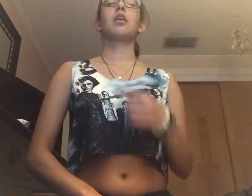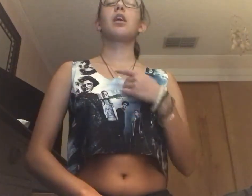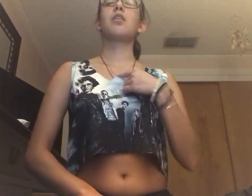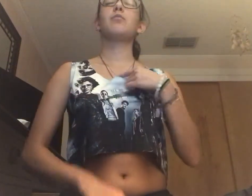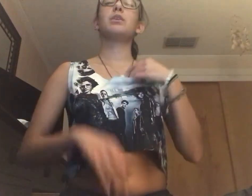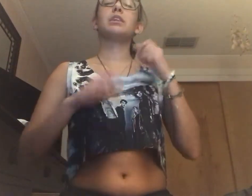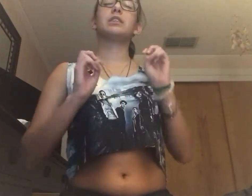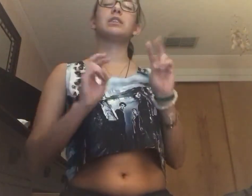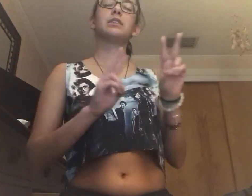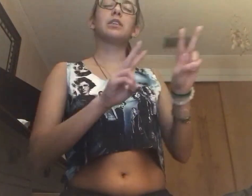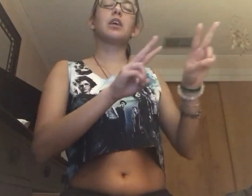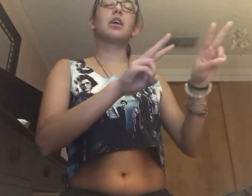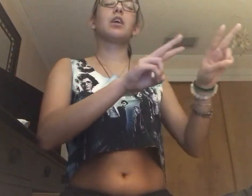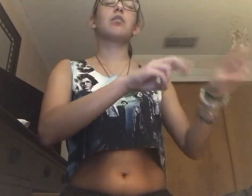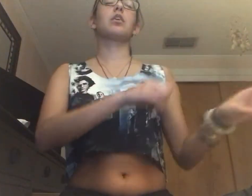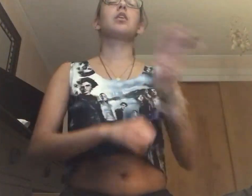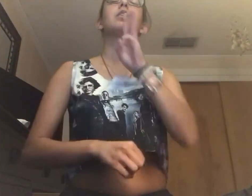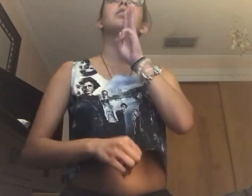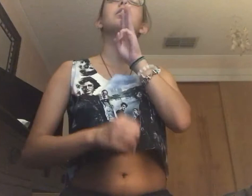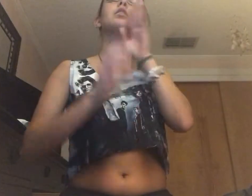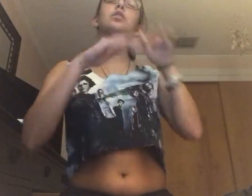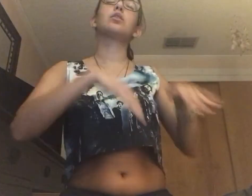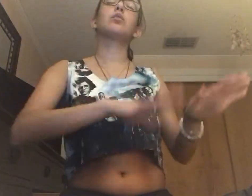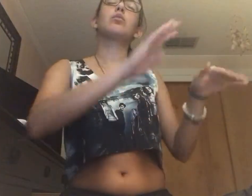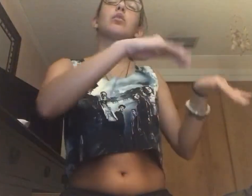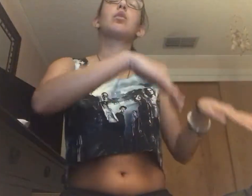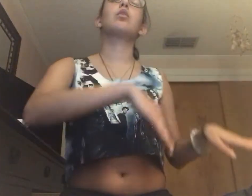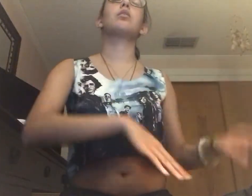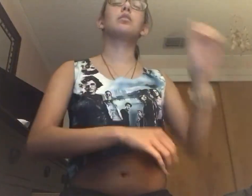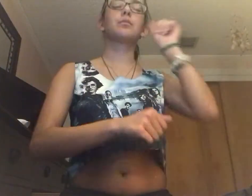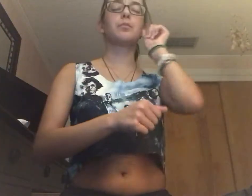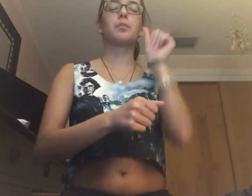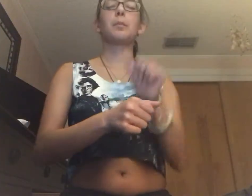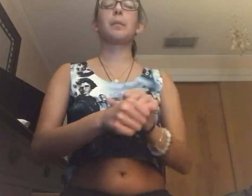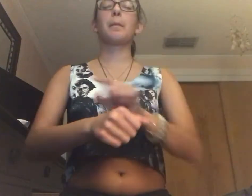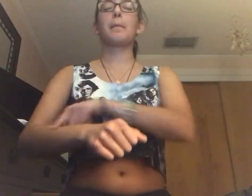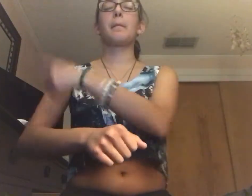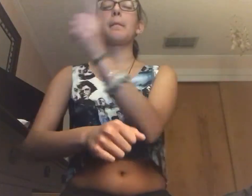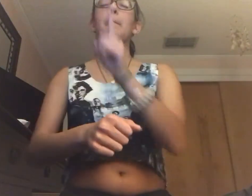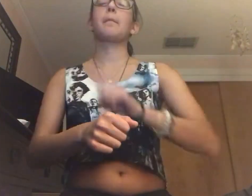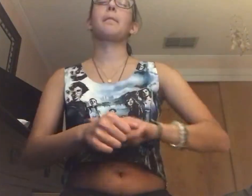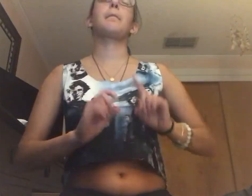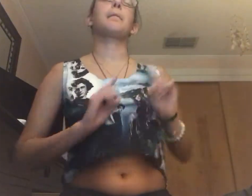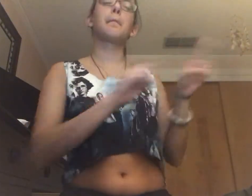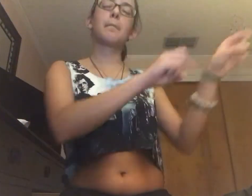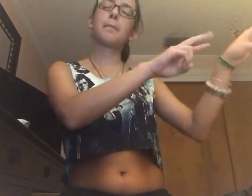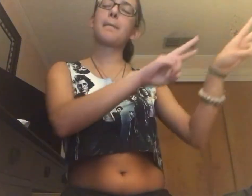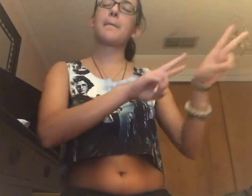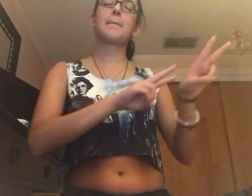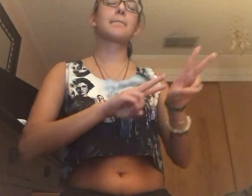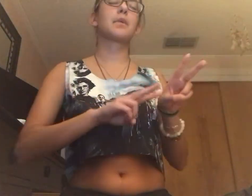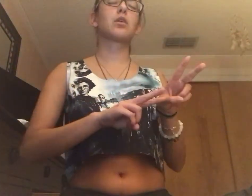I've been staring at the edge of the water Long as I can remember